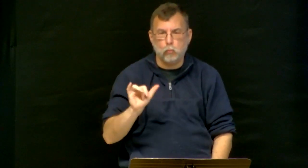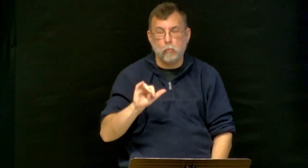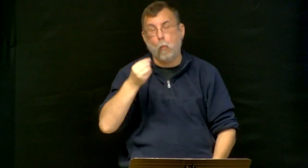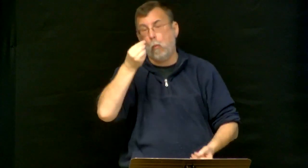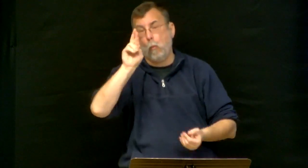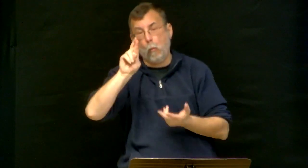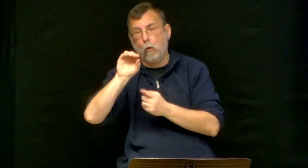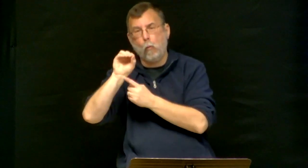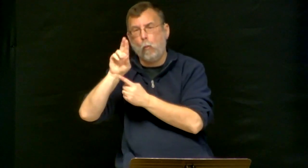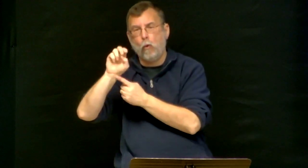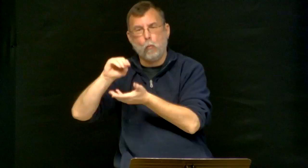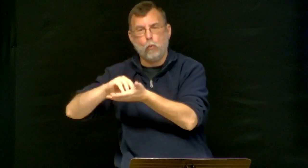But those are made of coal too,